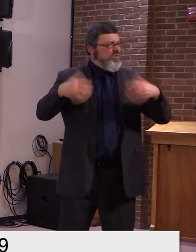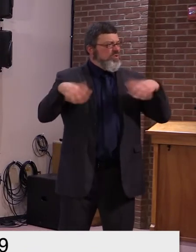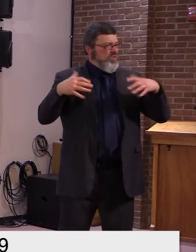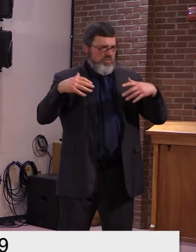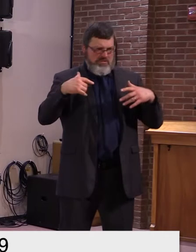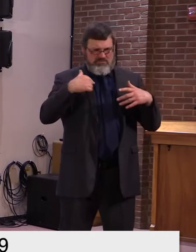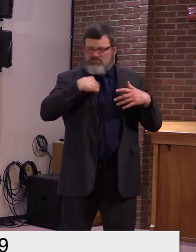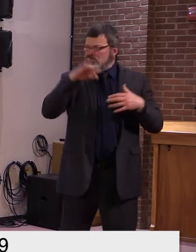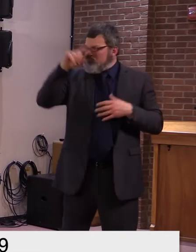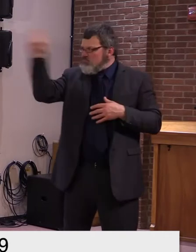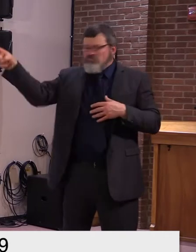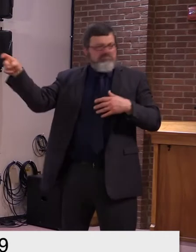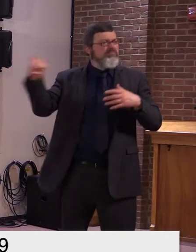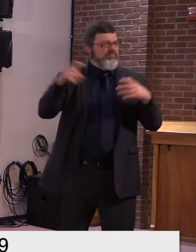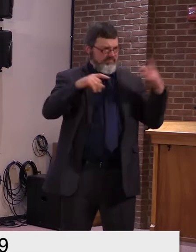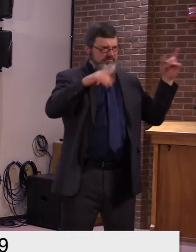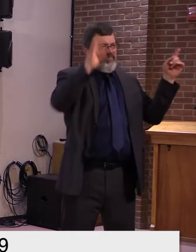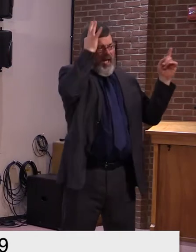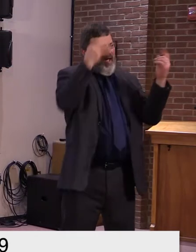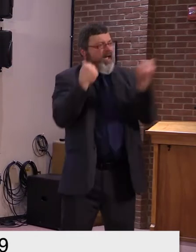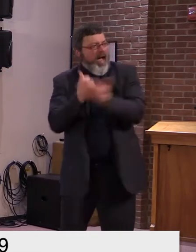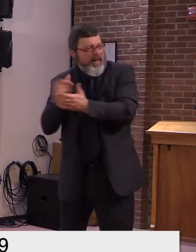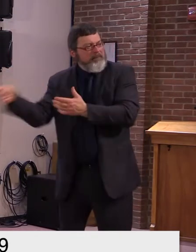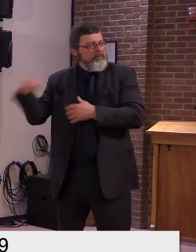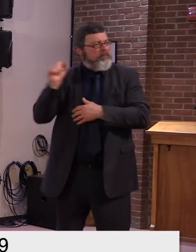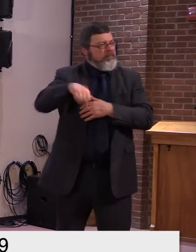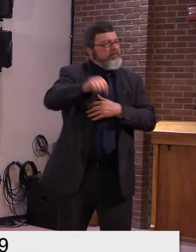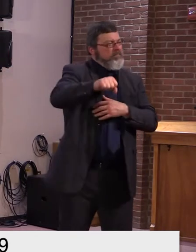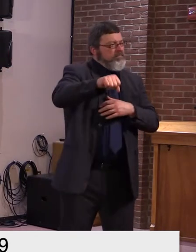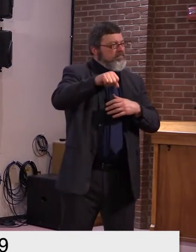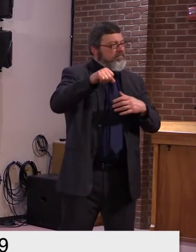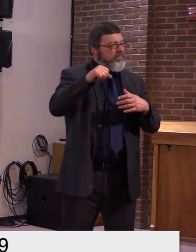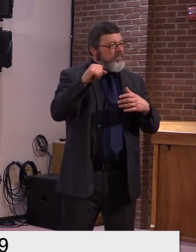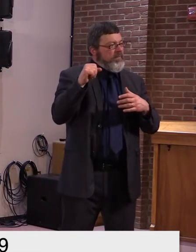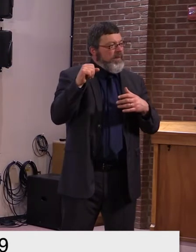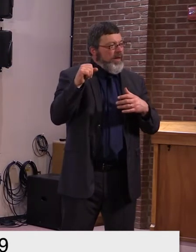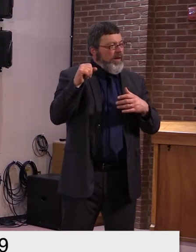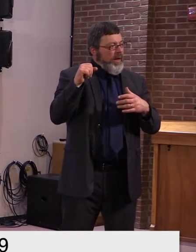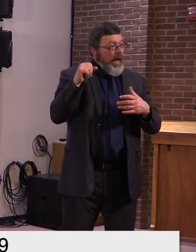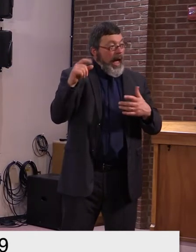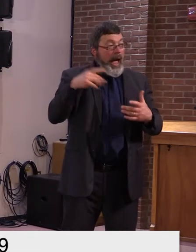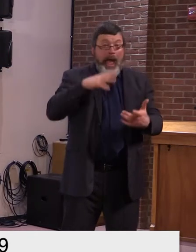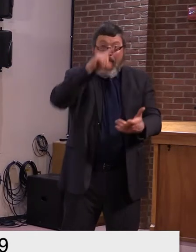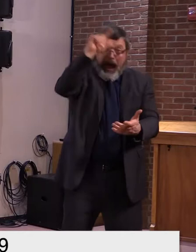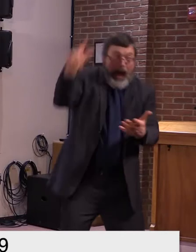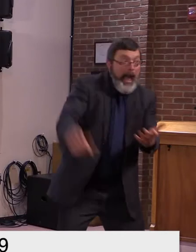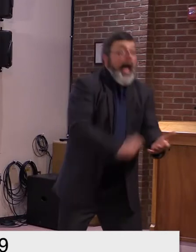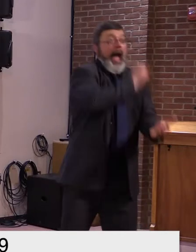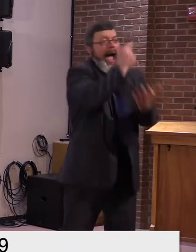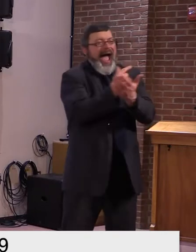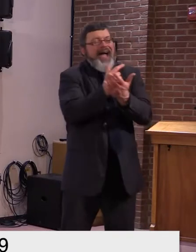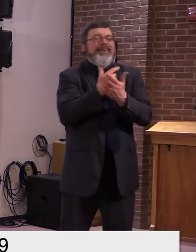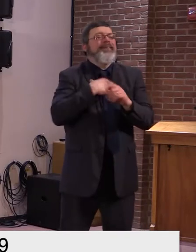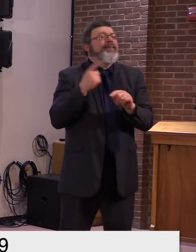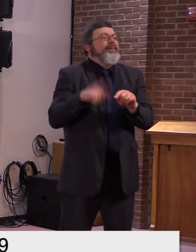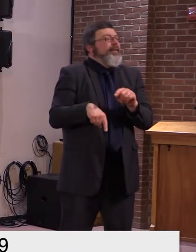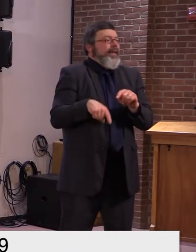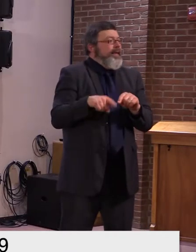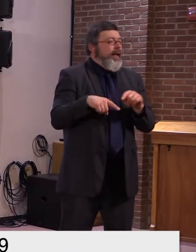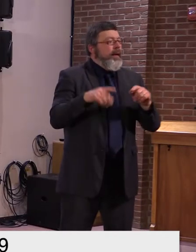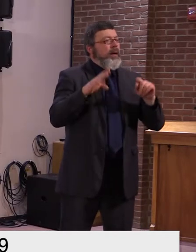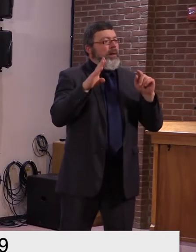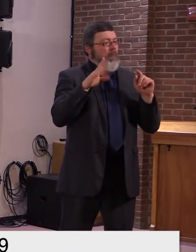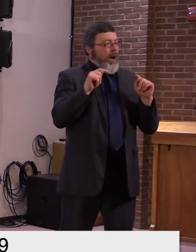were not successful in getting a direct aid to the states and municipalities. I believe that is something